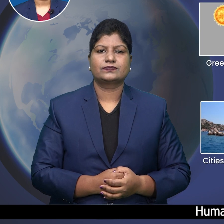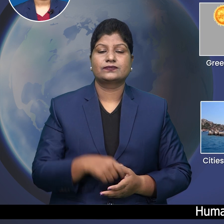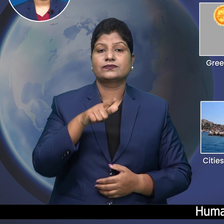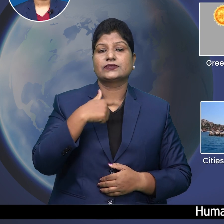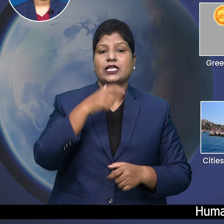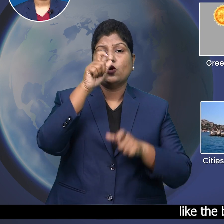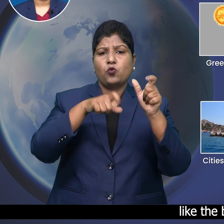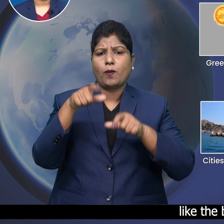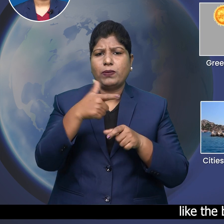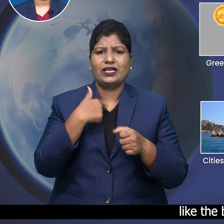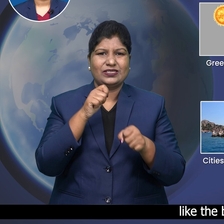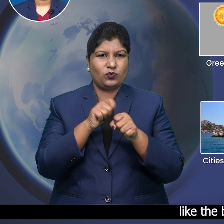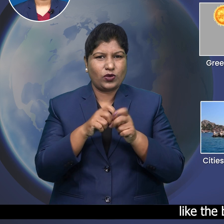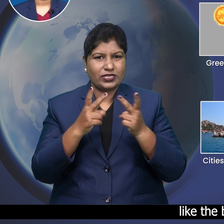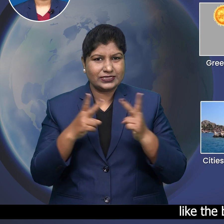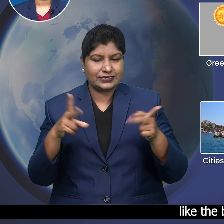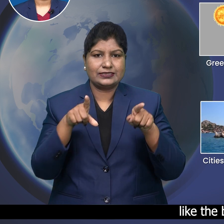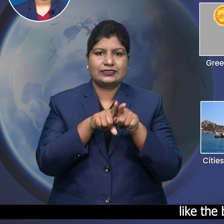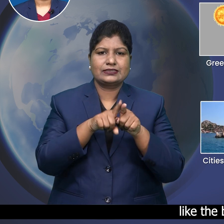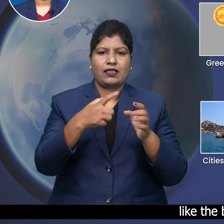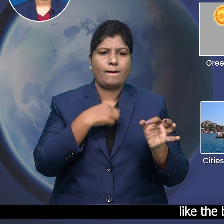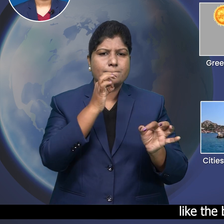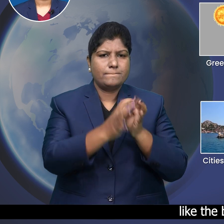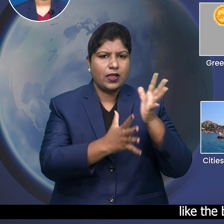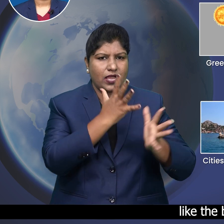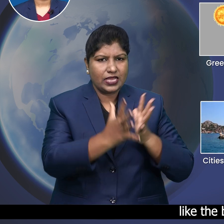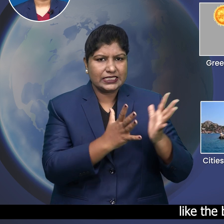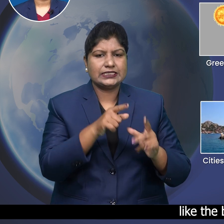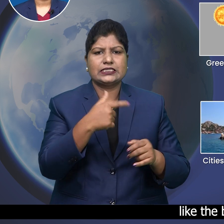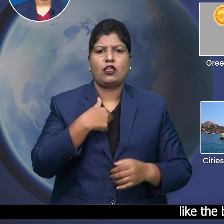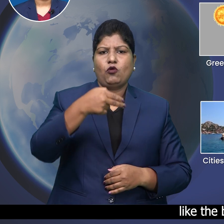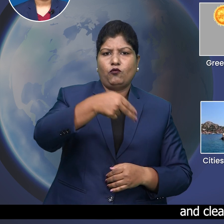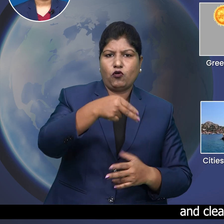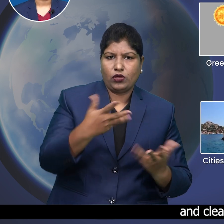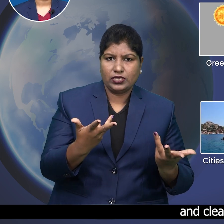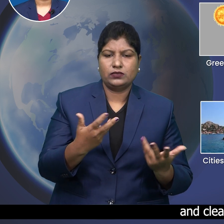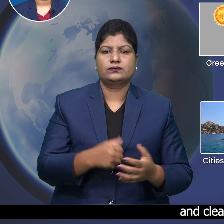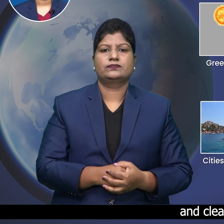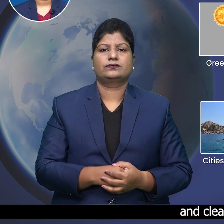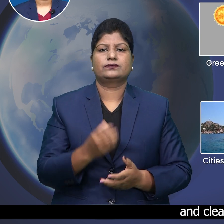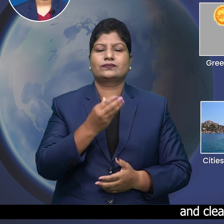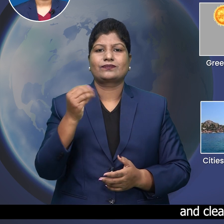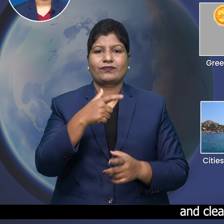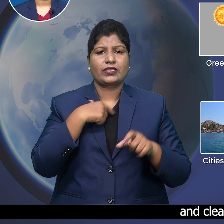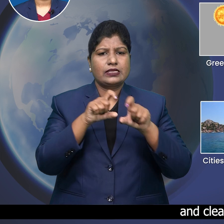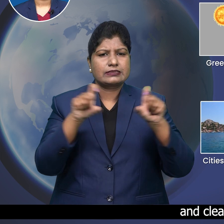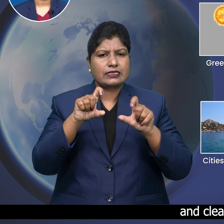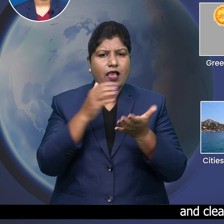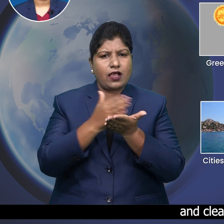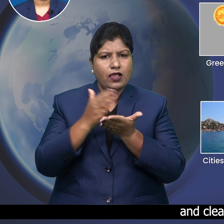Human activities like the burning of fuel and clearing